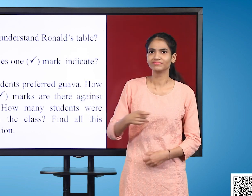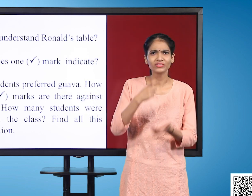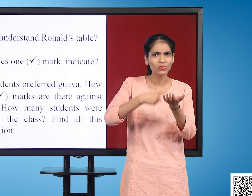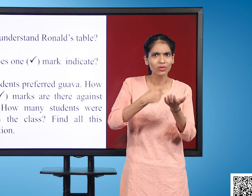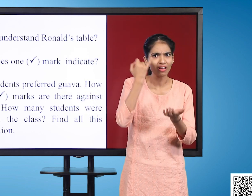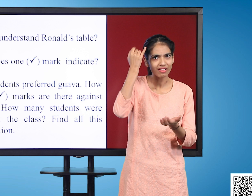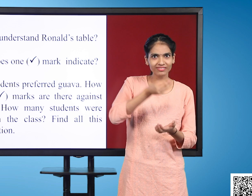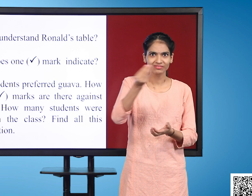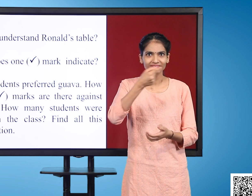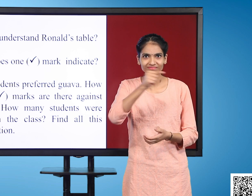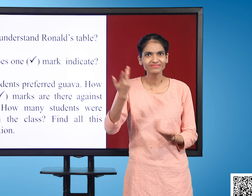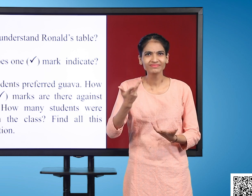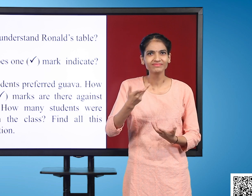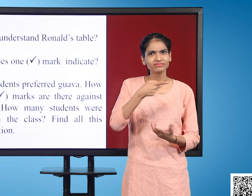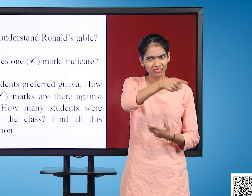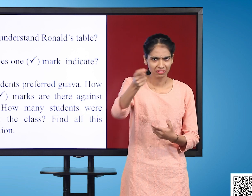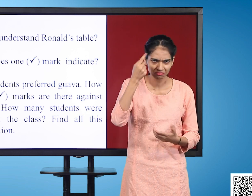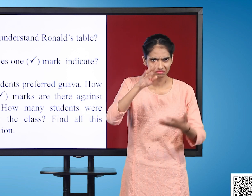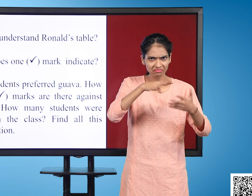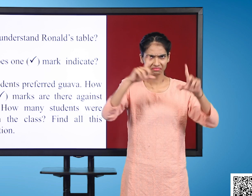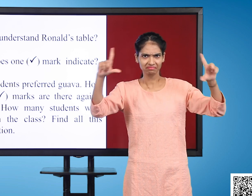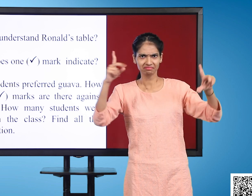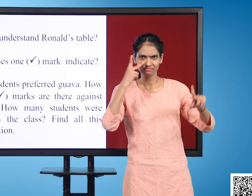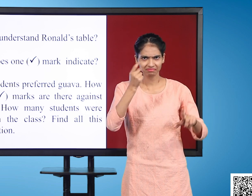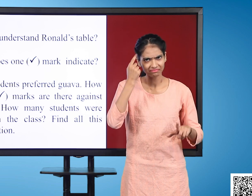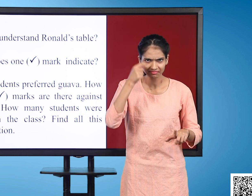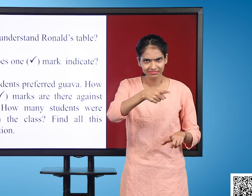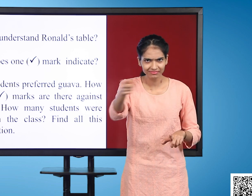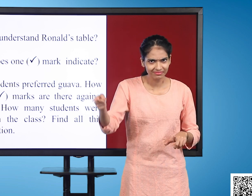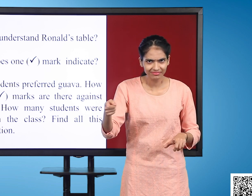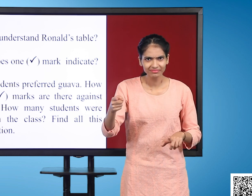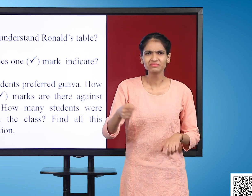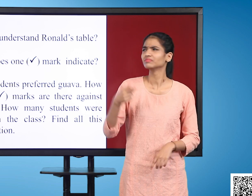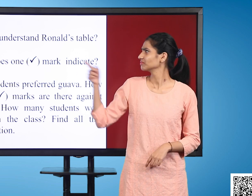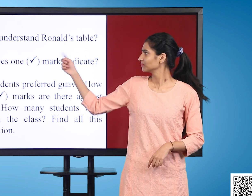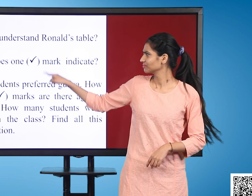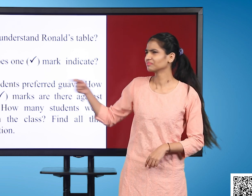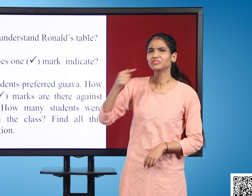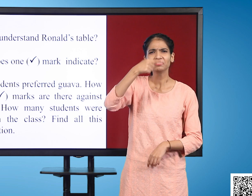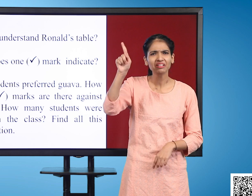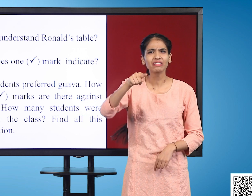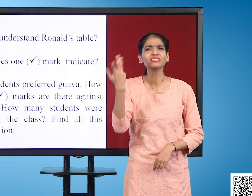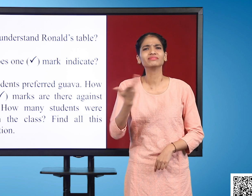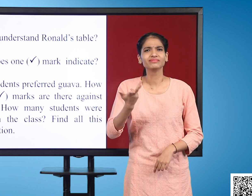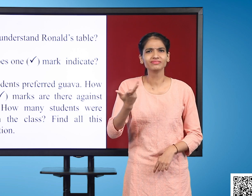Do you understand Ronald's table? What does one tick mark indicate?